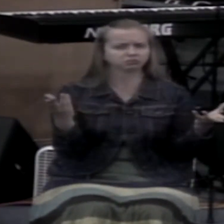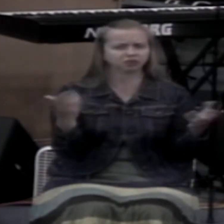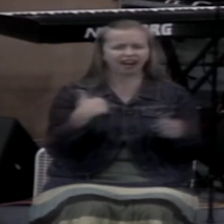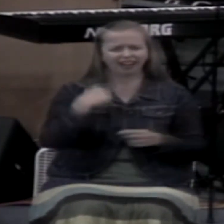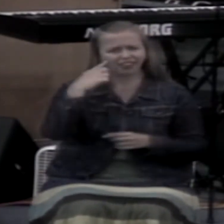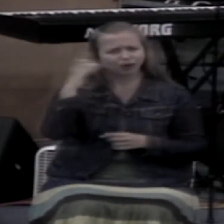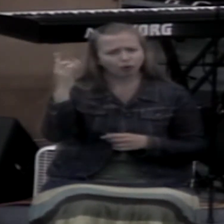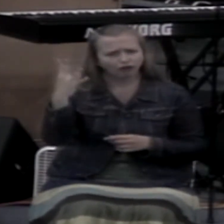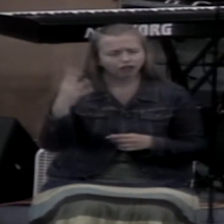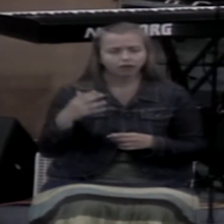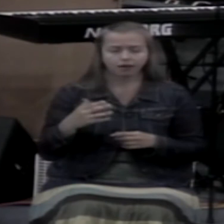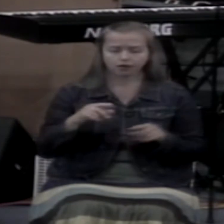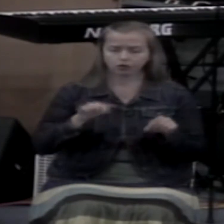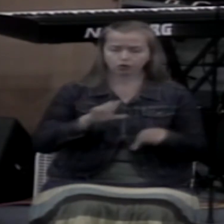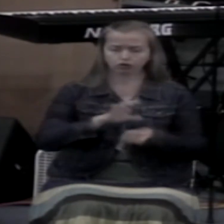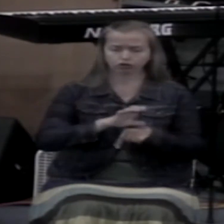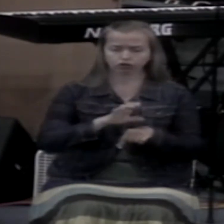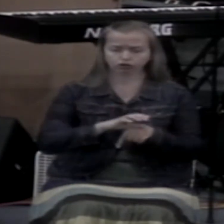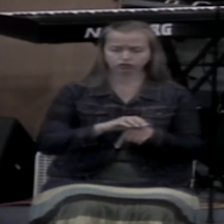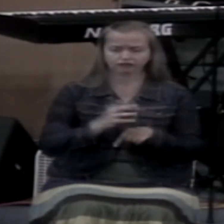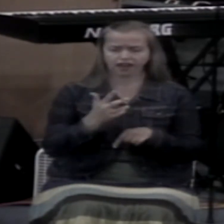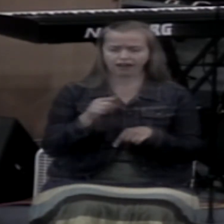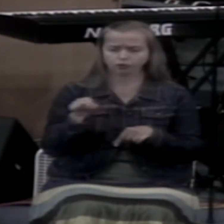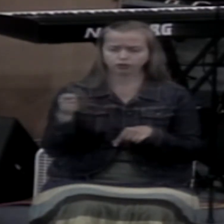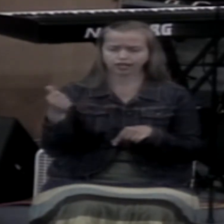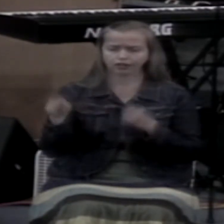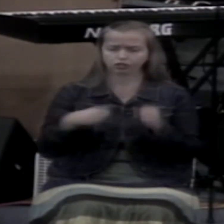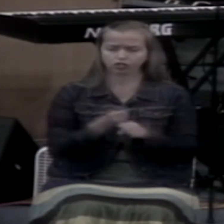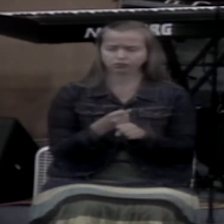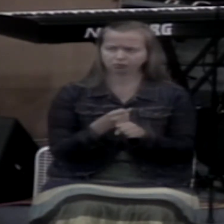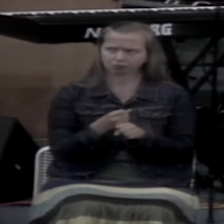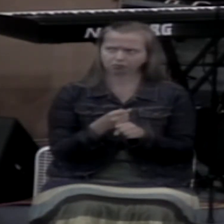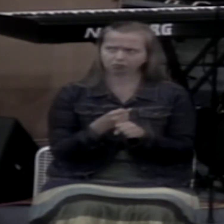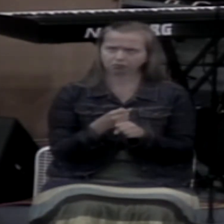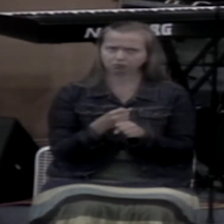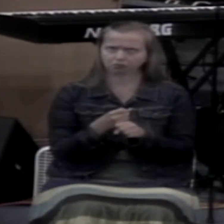don't really try to know anybody but church people.